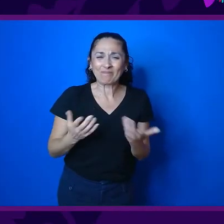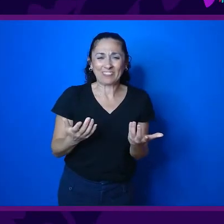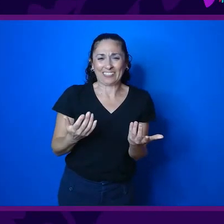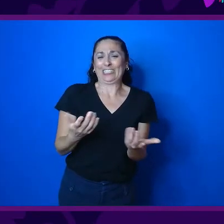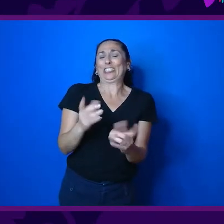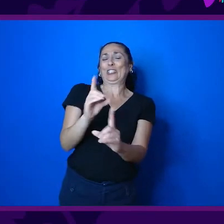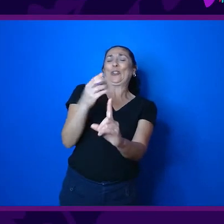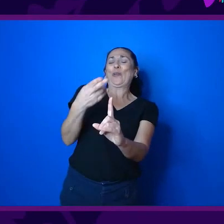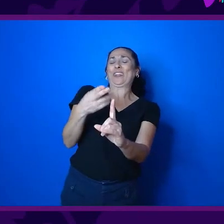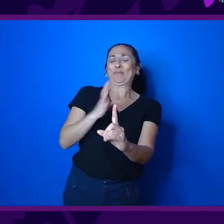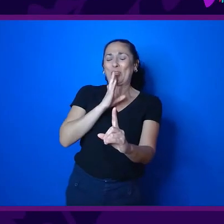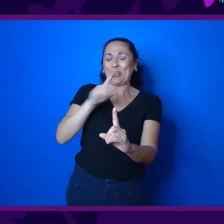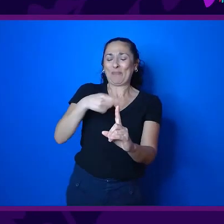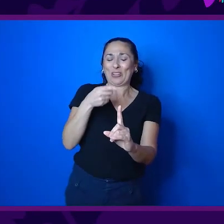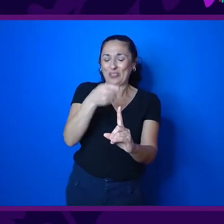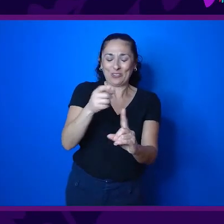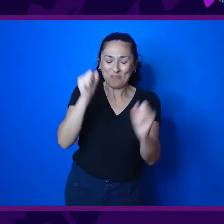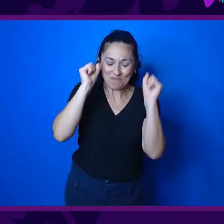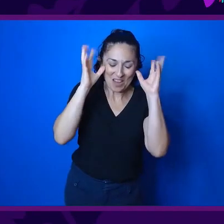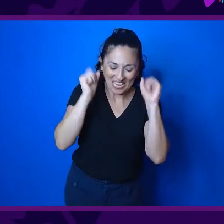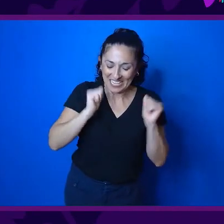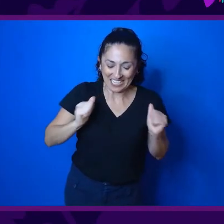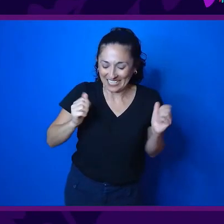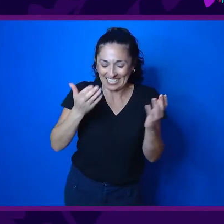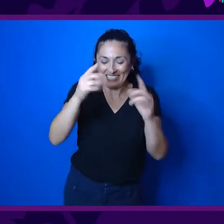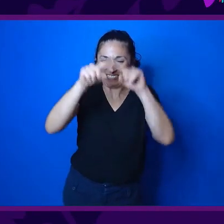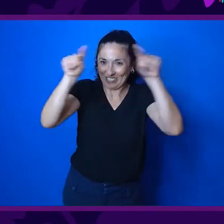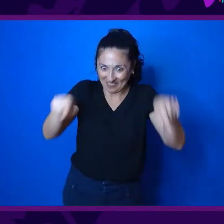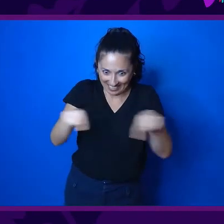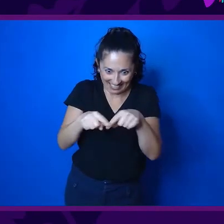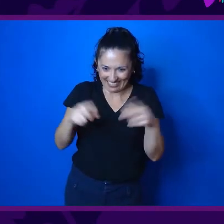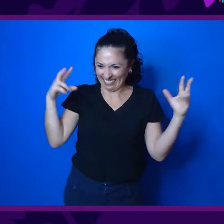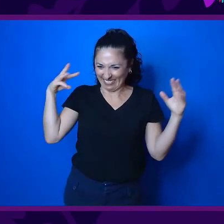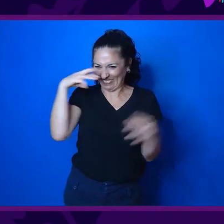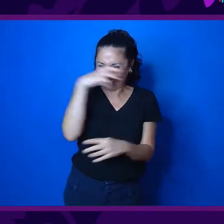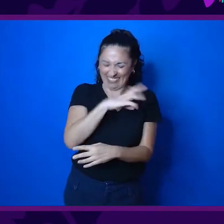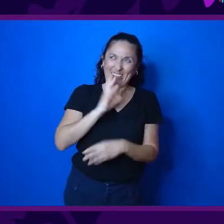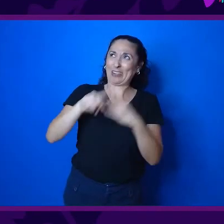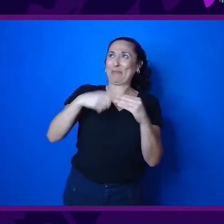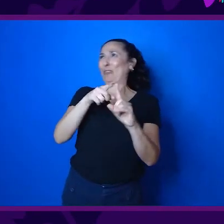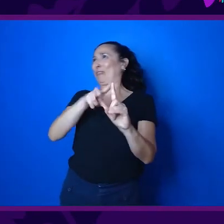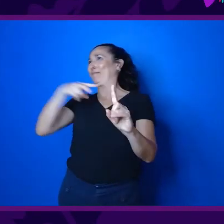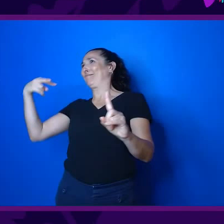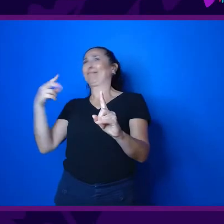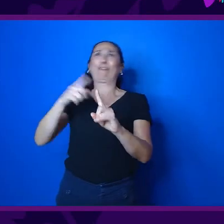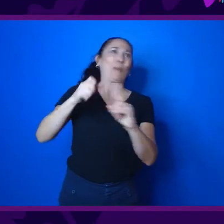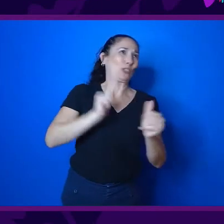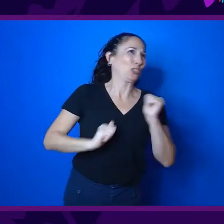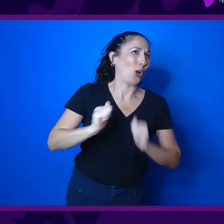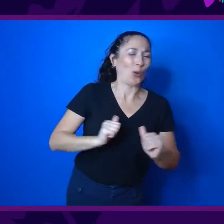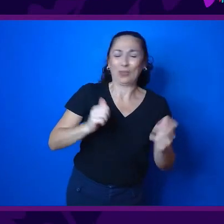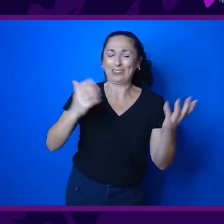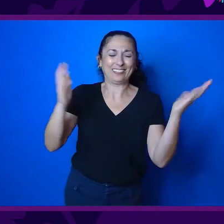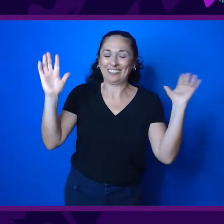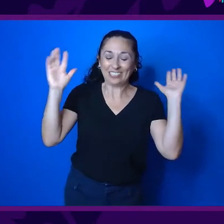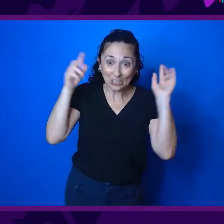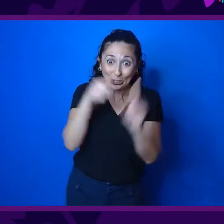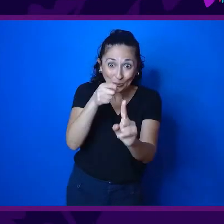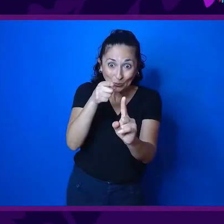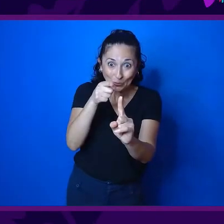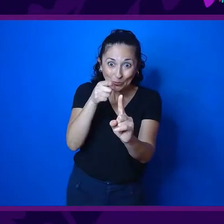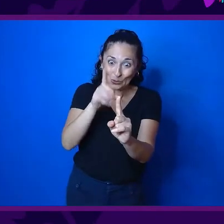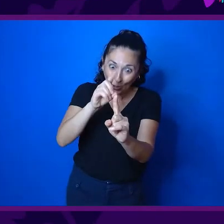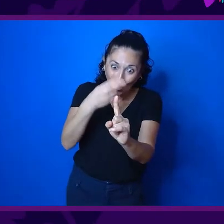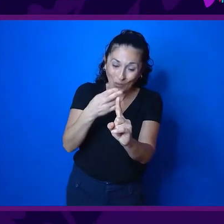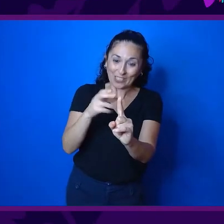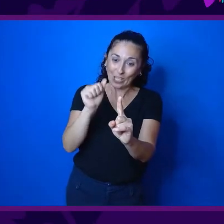I'm like, because I keep seeing it in the little screen. So I feel like I'm talking about a show. But Dolores, like, you're